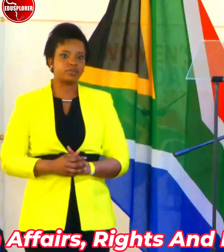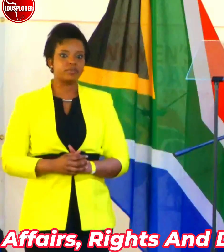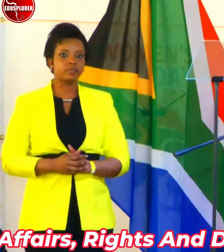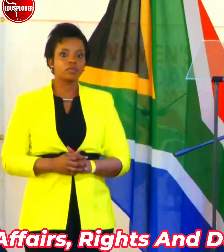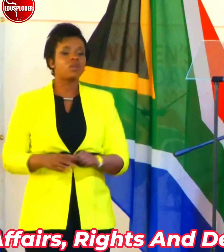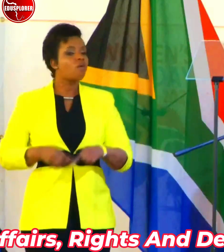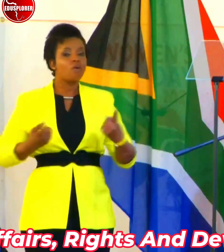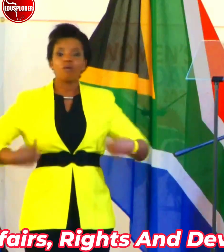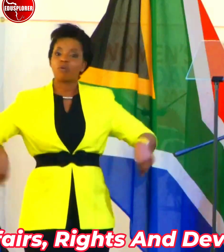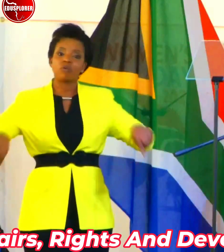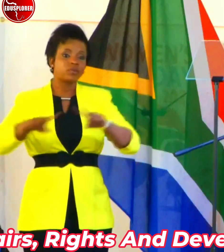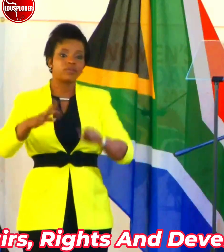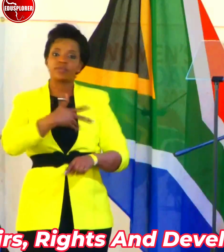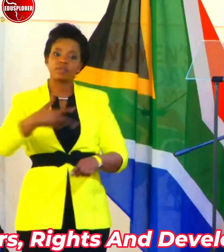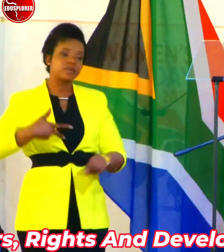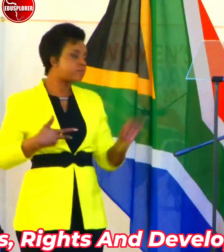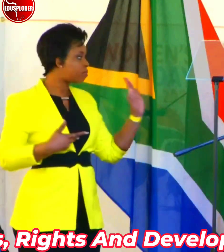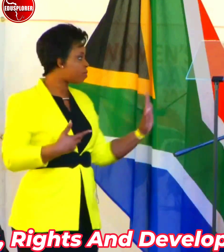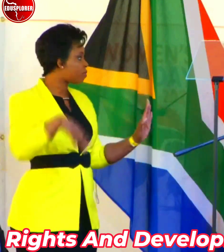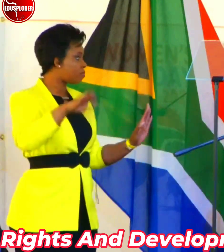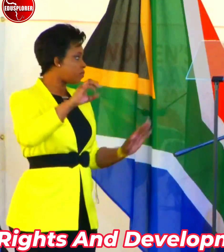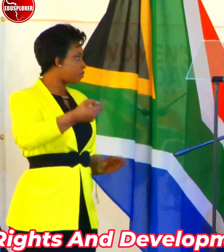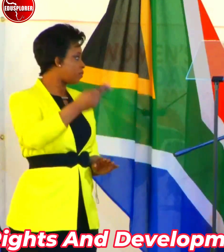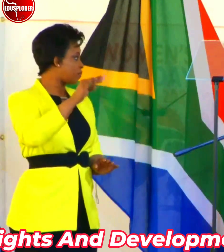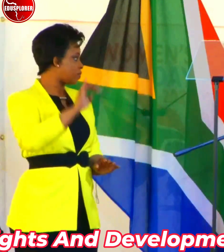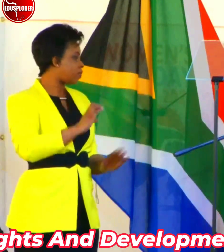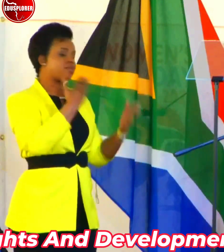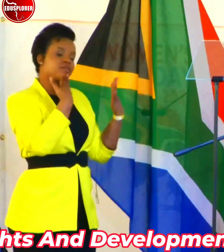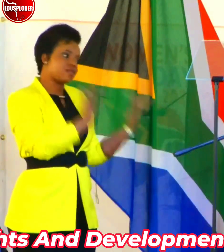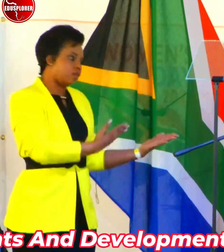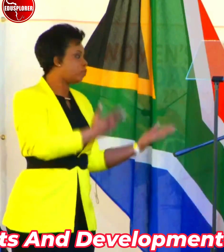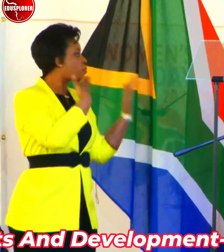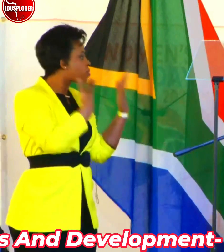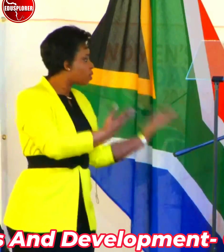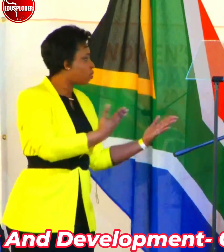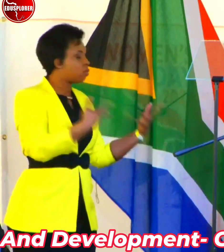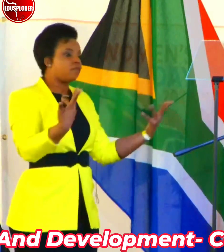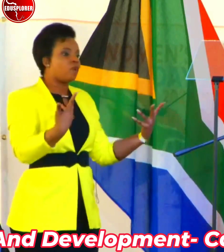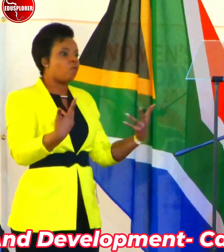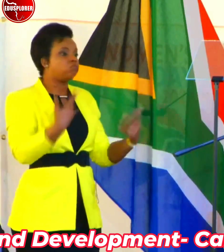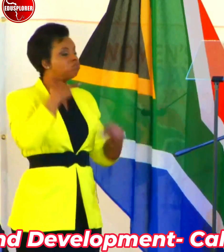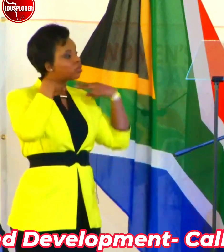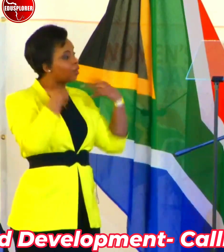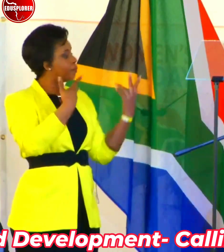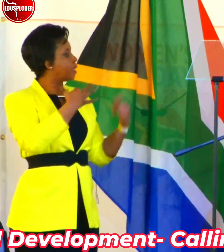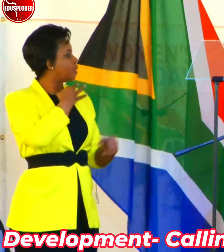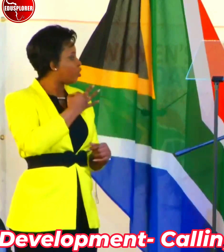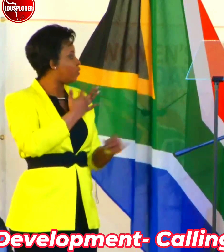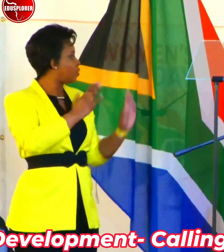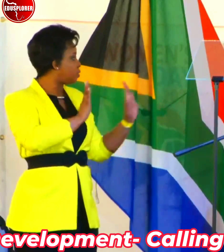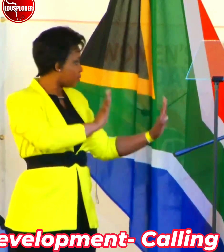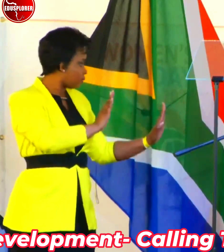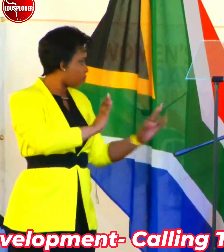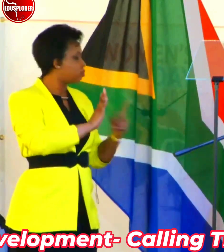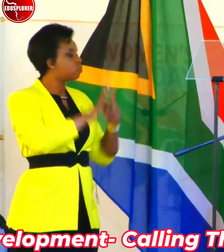us, Mama de Brain, we say thank you. Thank you for the sacrifices that you and those who